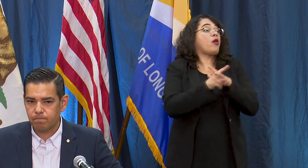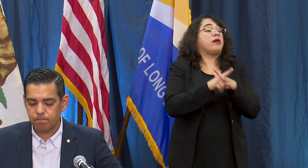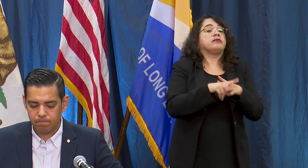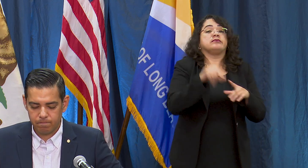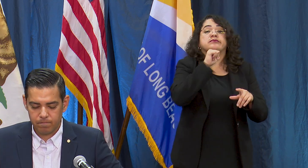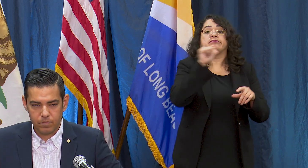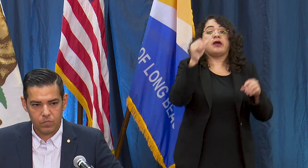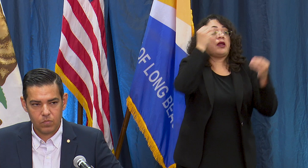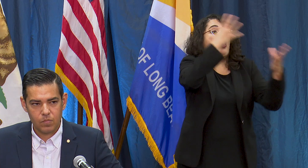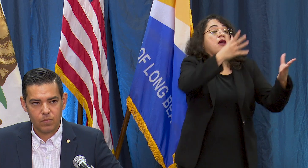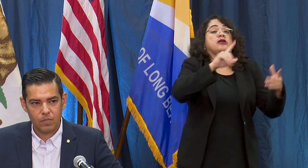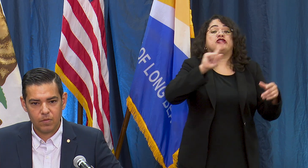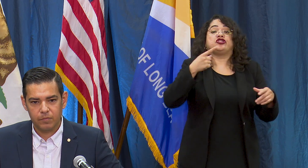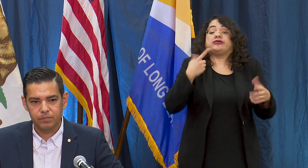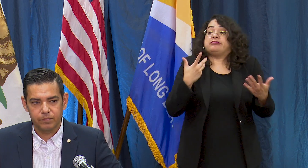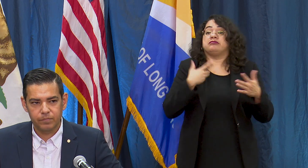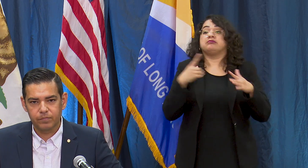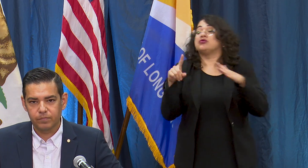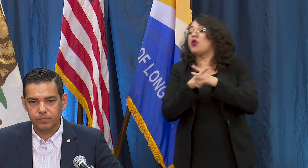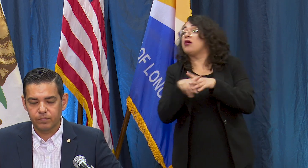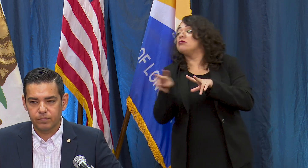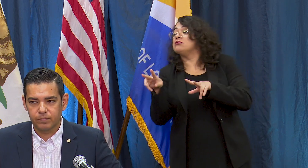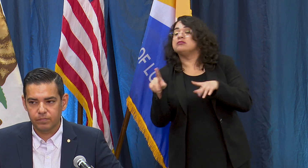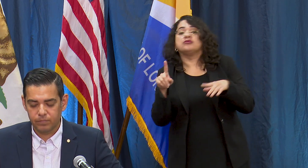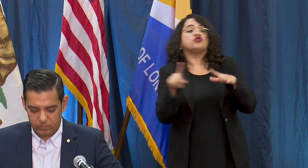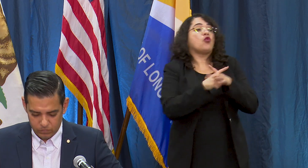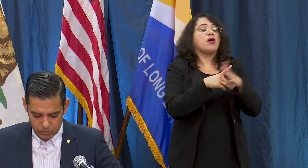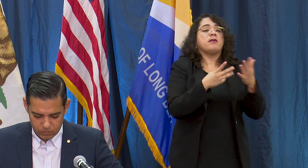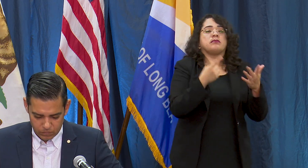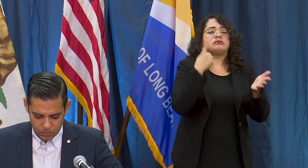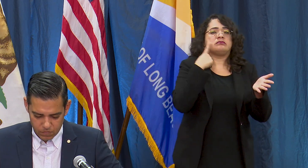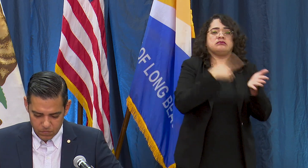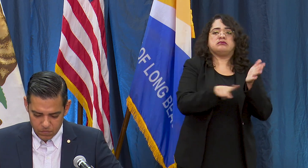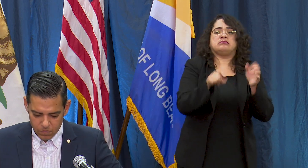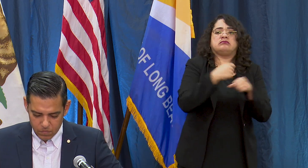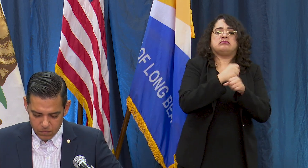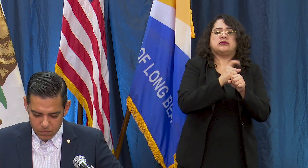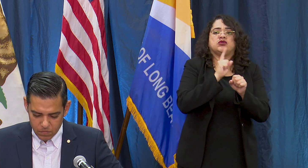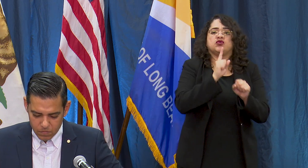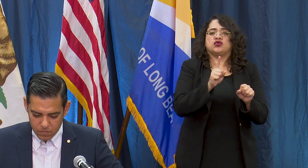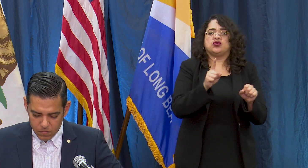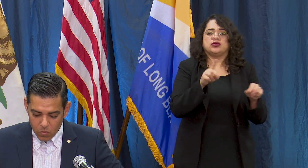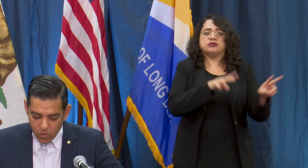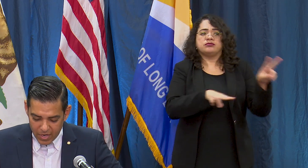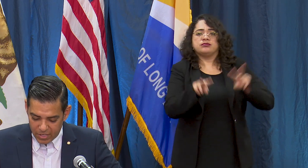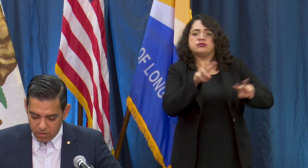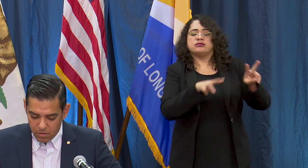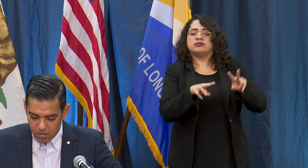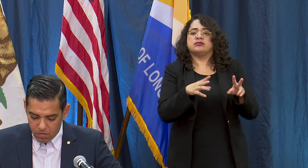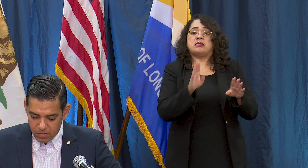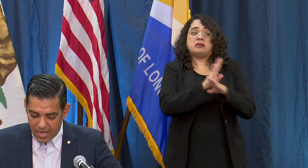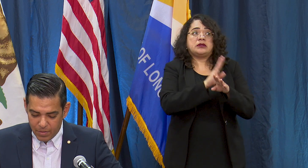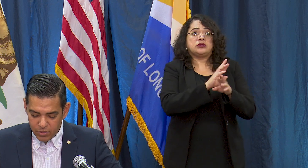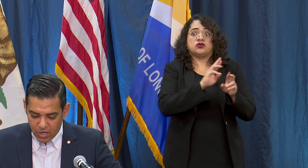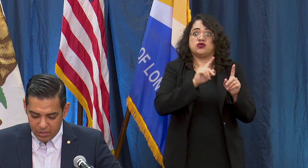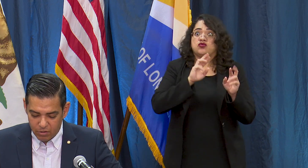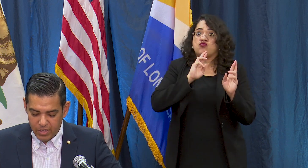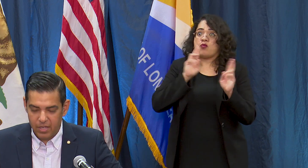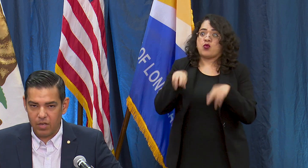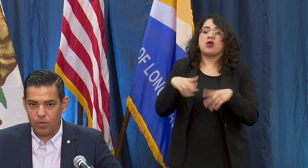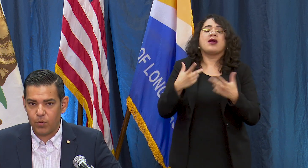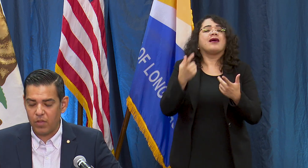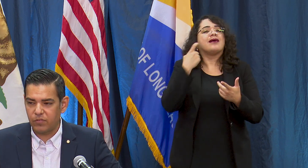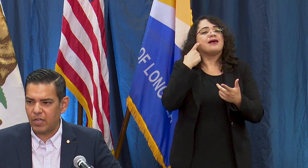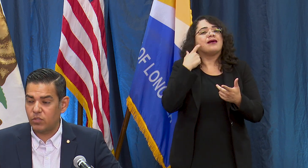are in compliance, or is it going to be more of a case basis where if a business is being reported, then we'll go out and inspect? Well, How's that going to work? Yeah, I just got